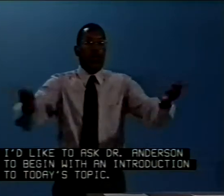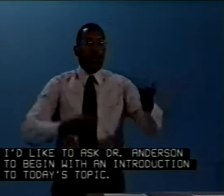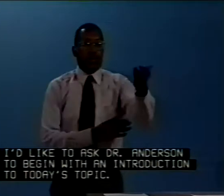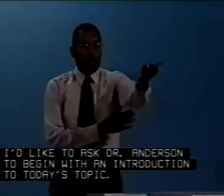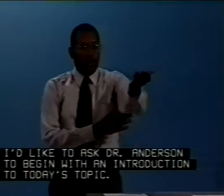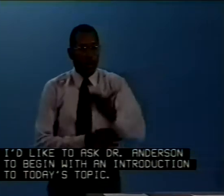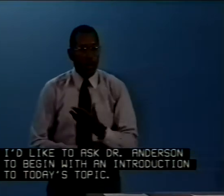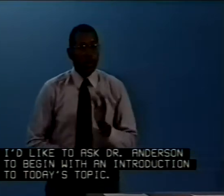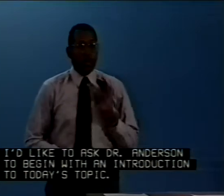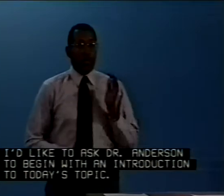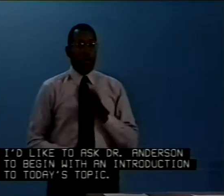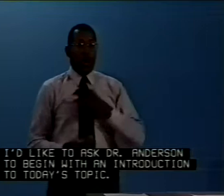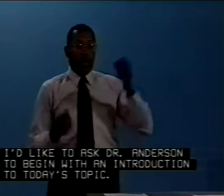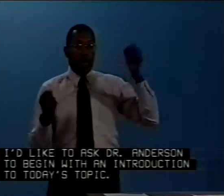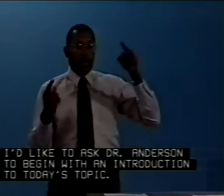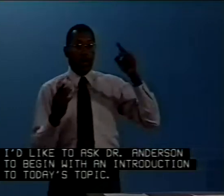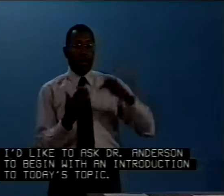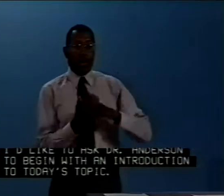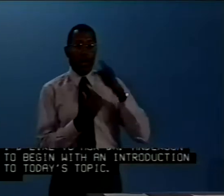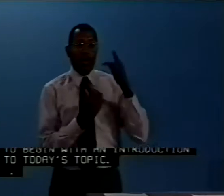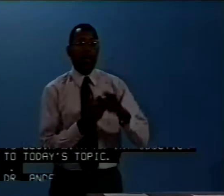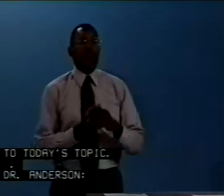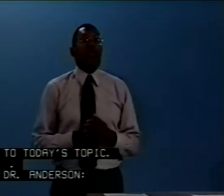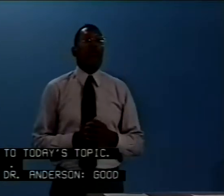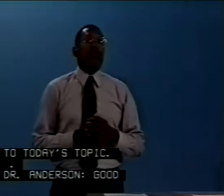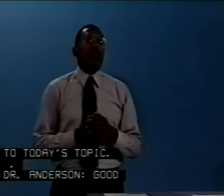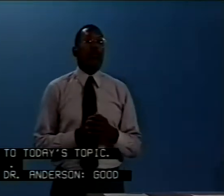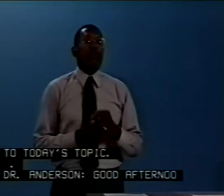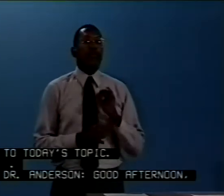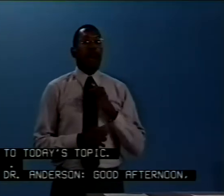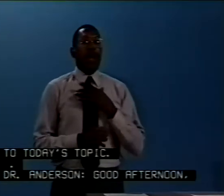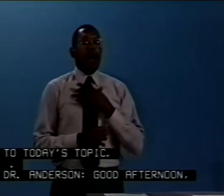Good afternoon, everyone, and welcome to our teleclass program.